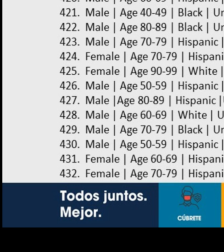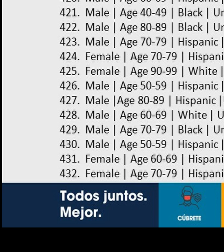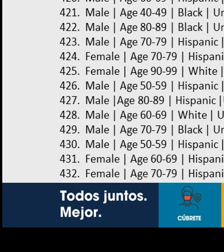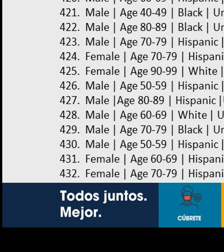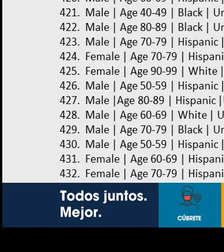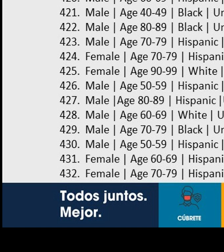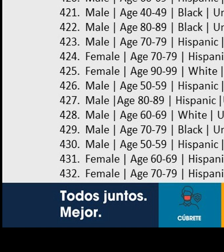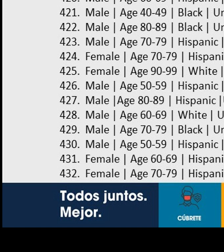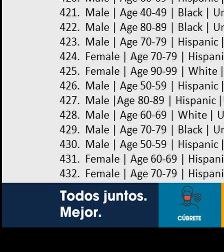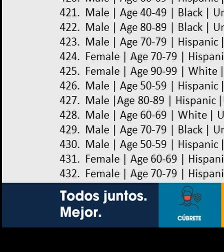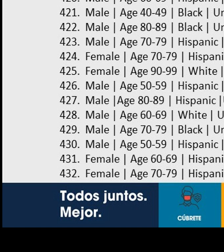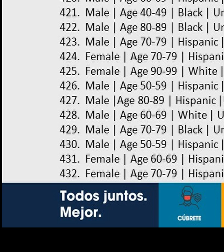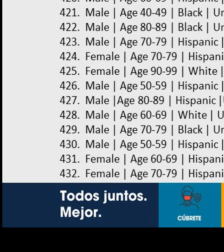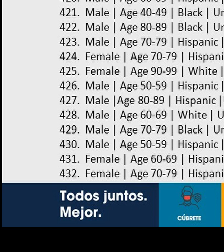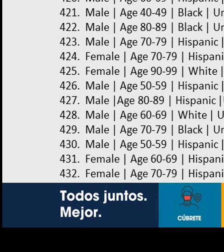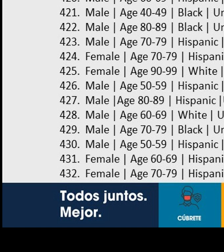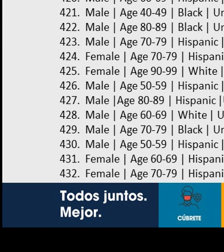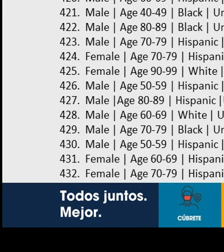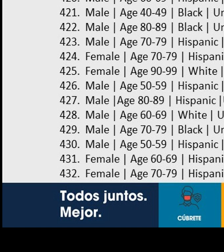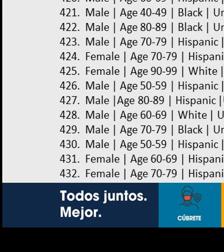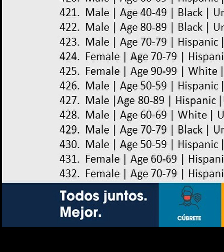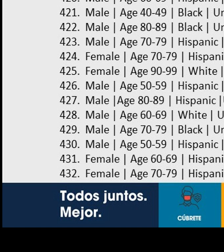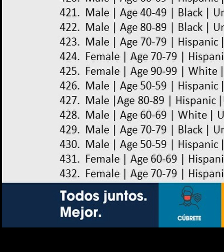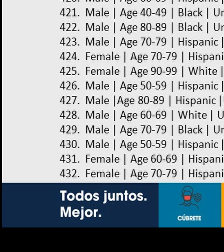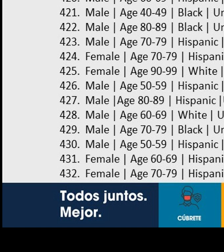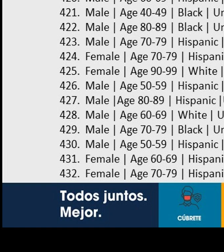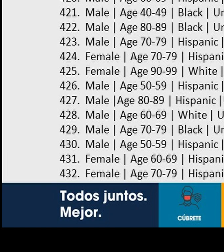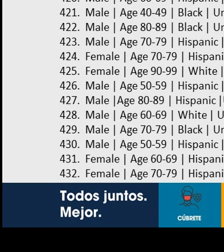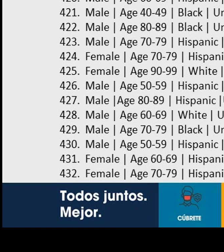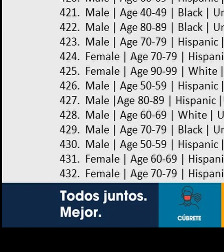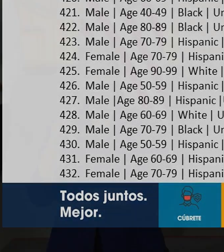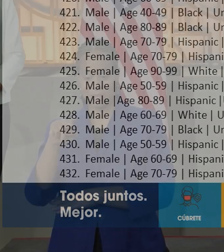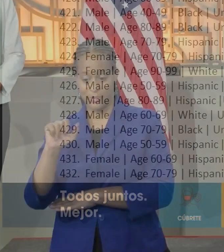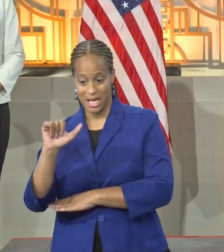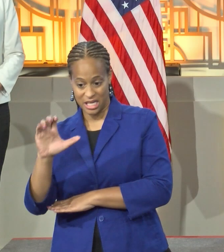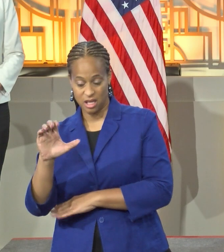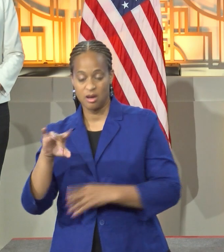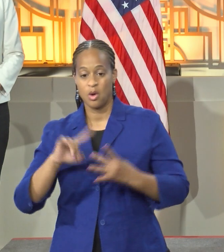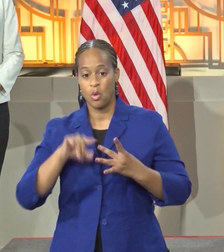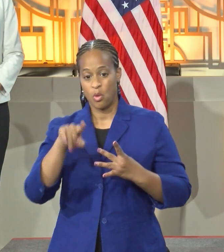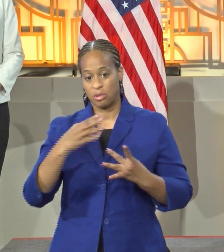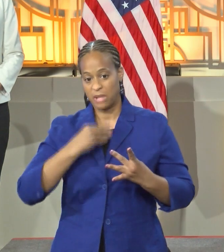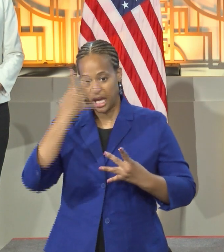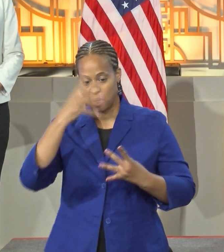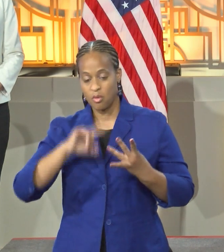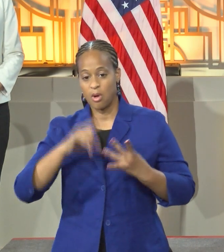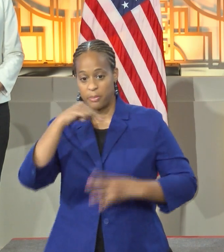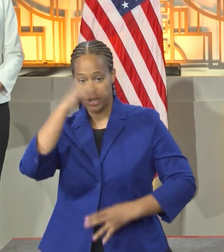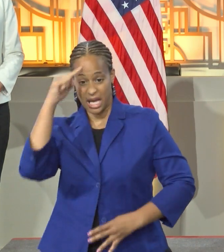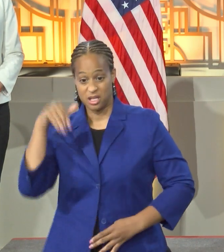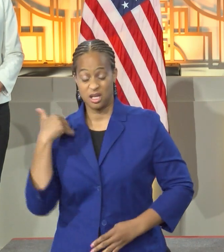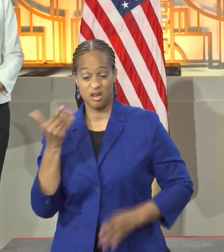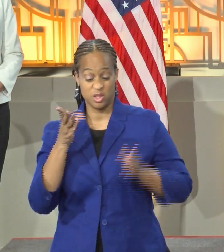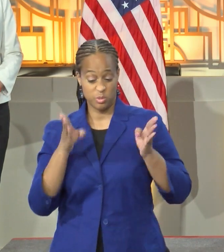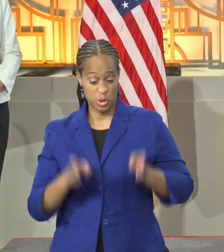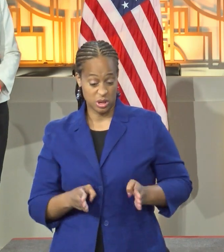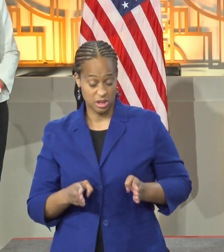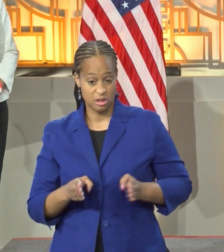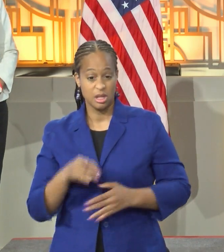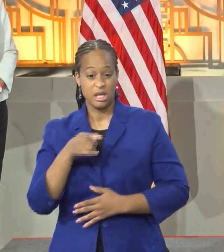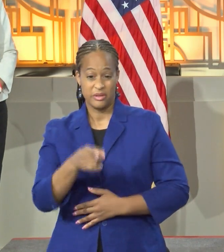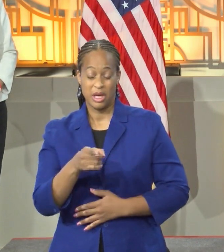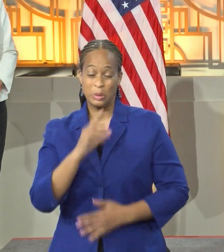15 are Hispanic, and the remaining 6 were Anglo or Black. And the youngest person was in